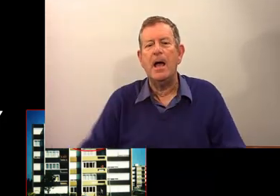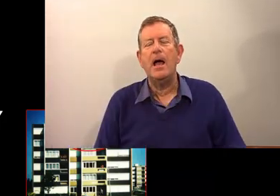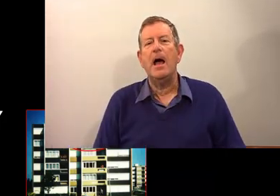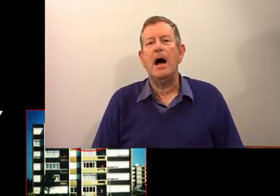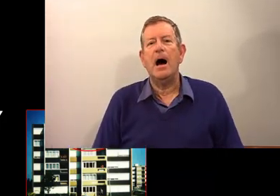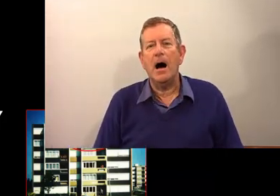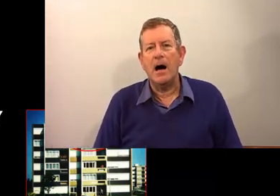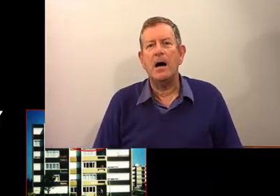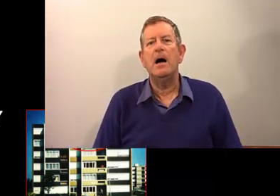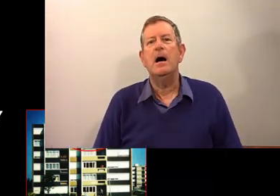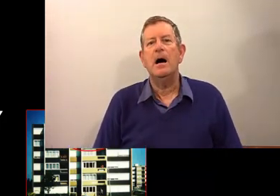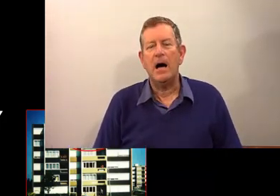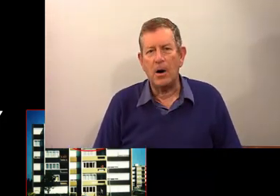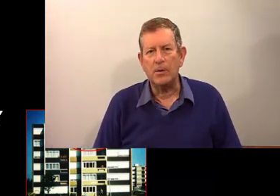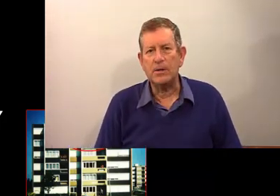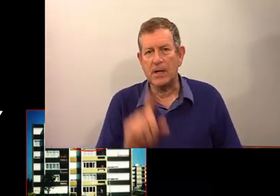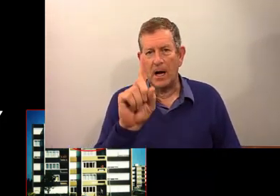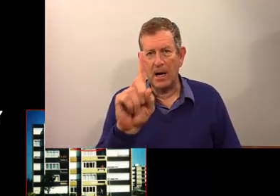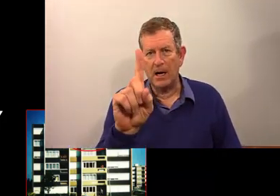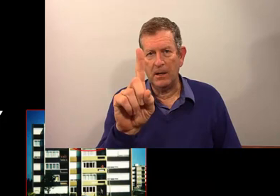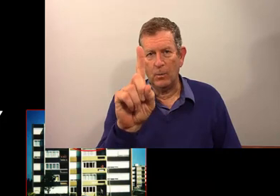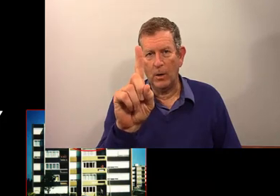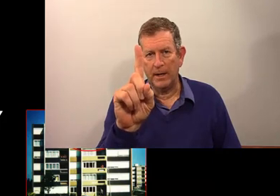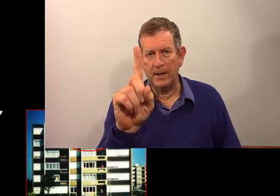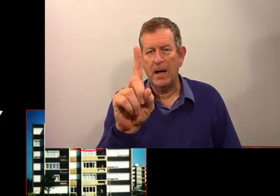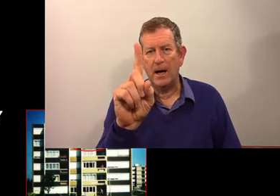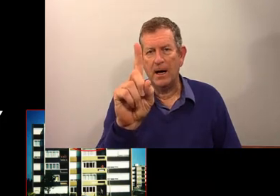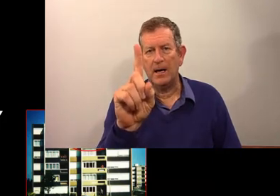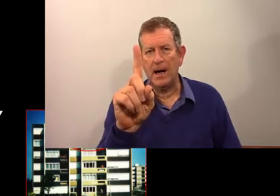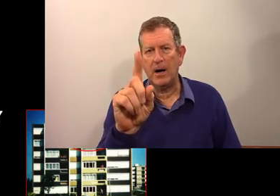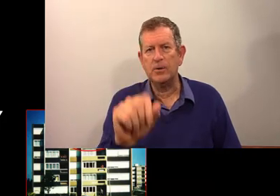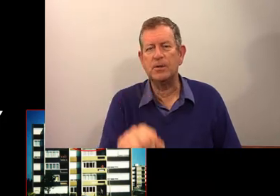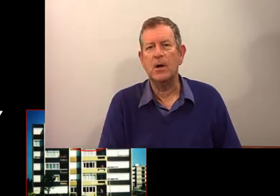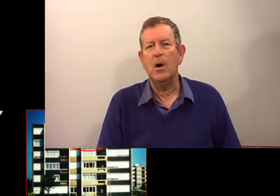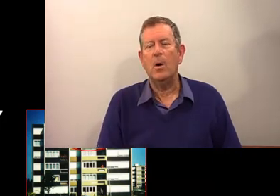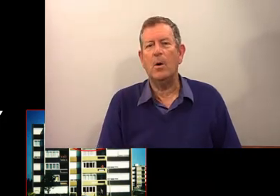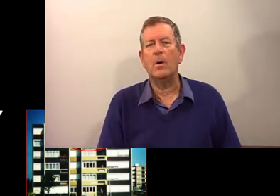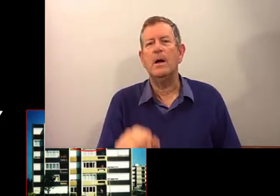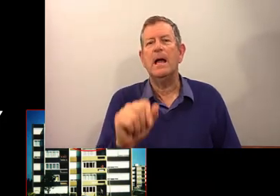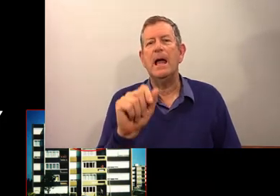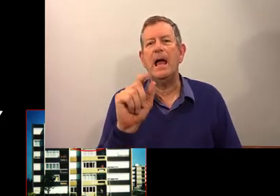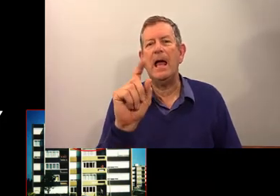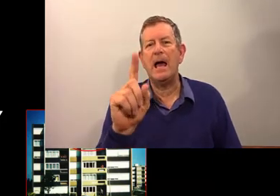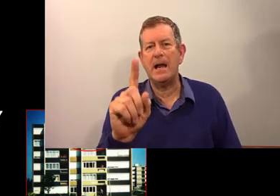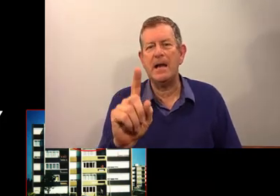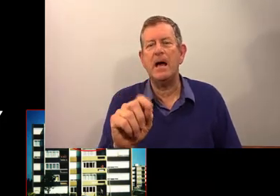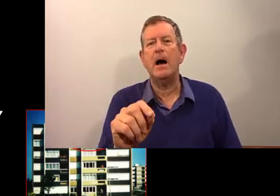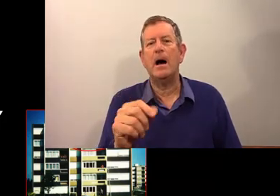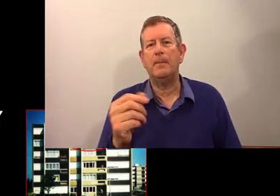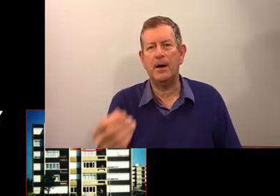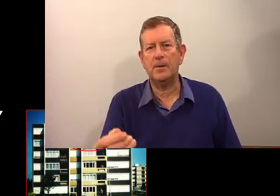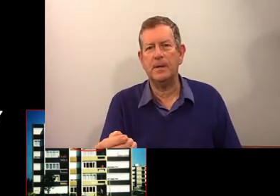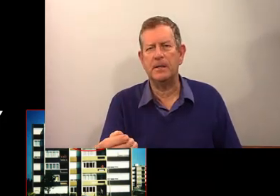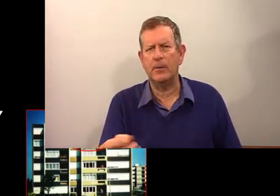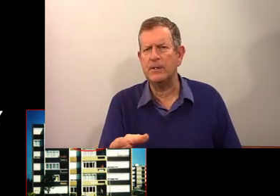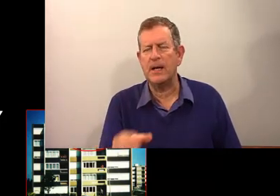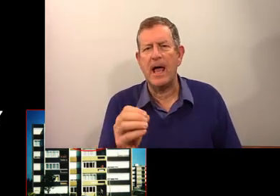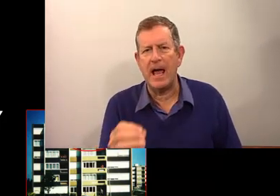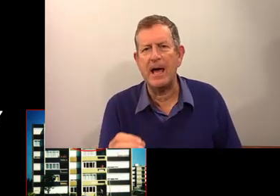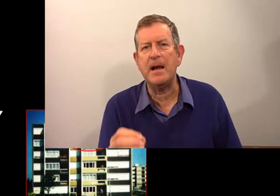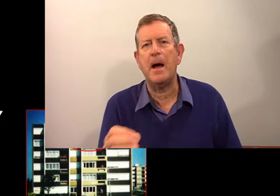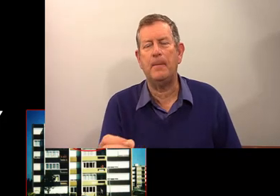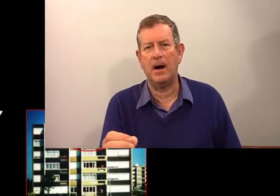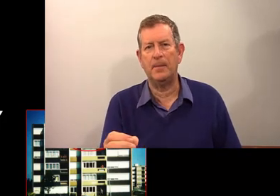in a house, a house, or an apartment? Now we